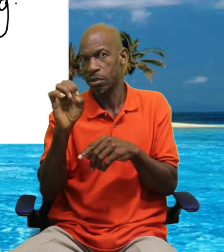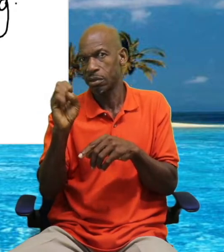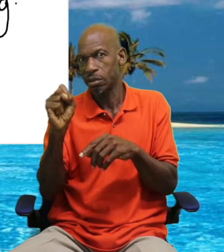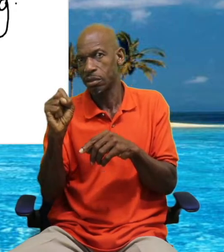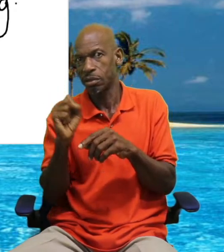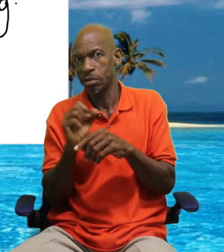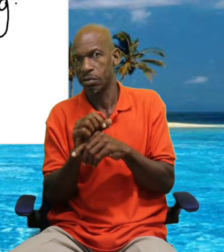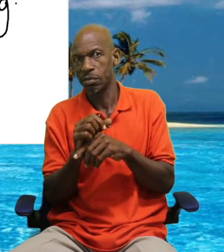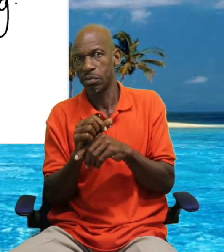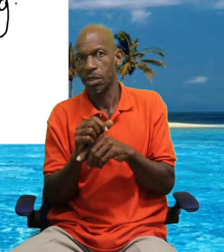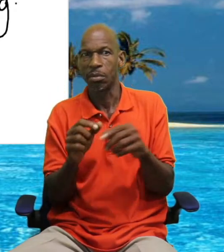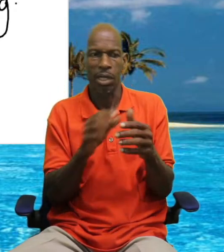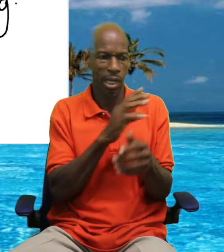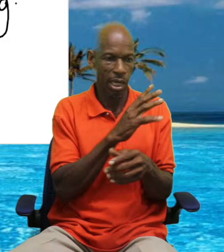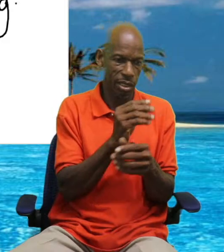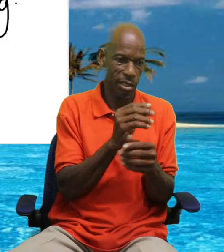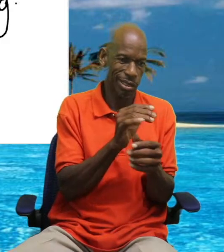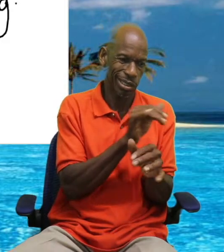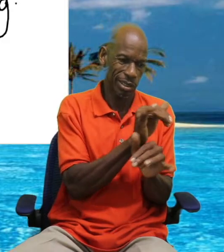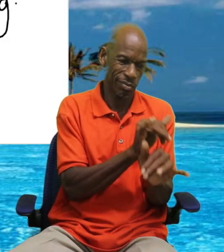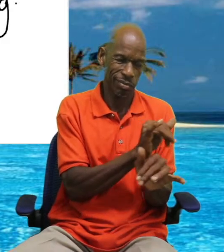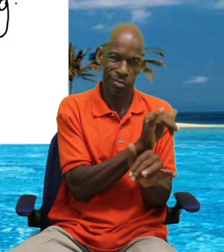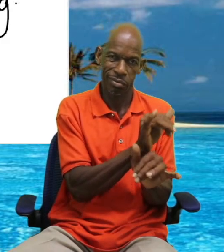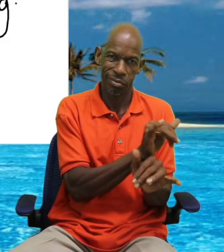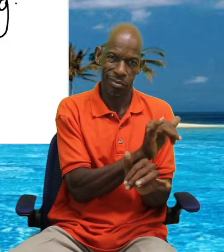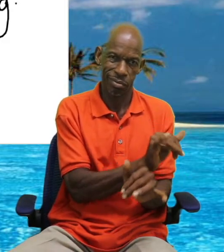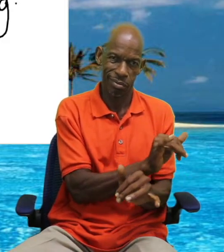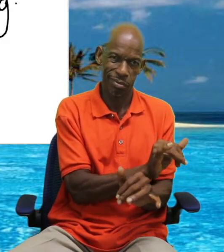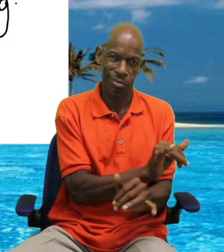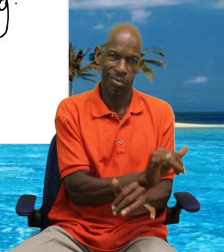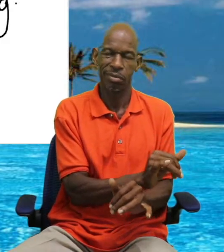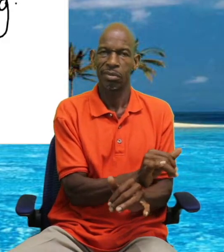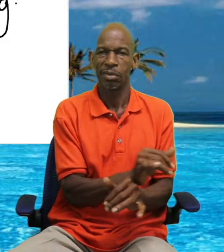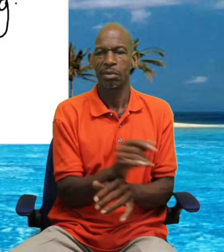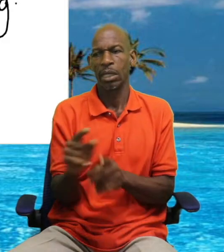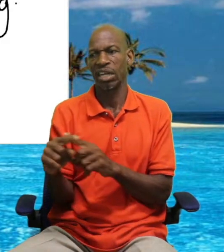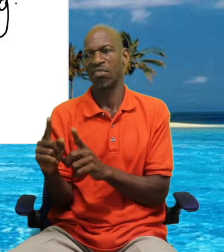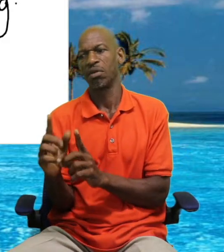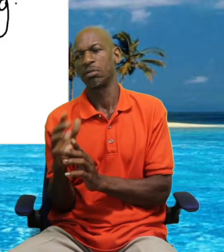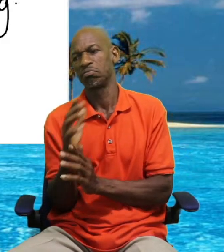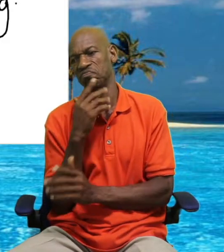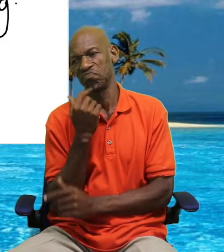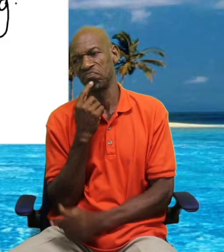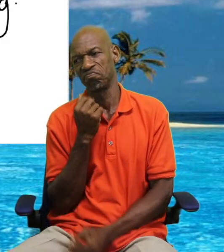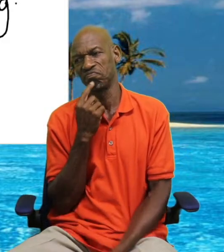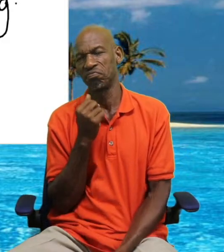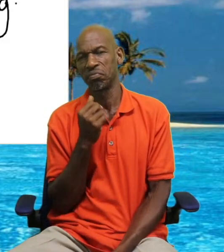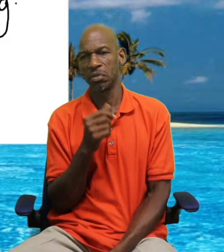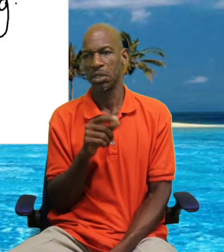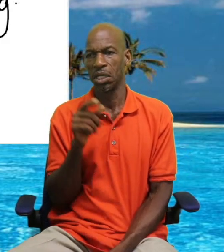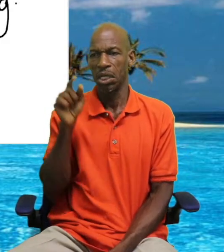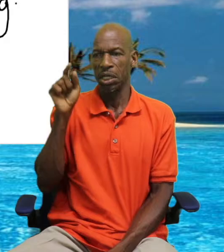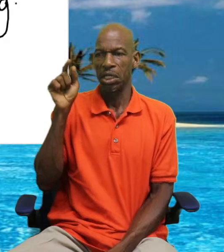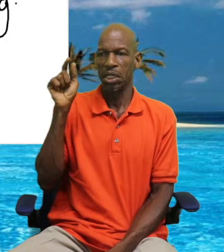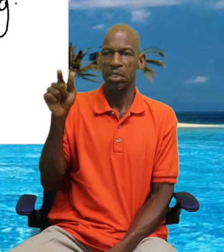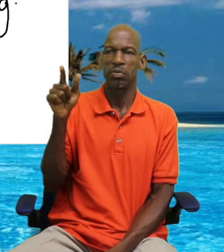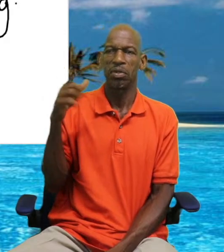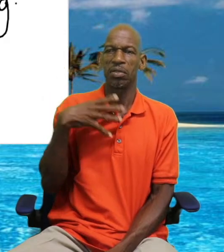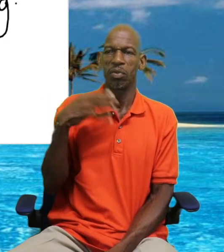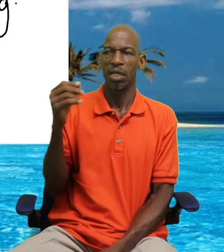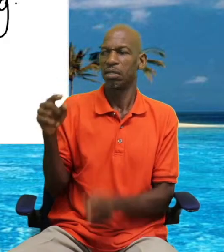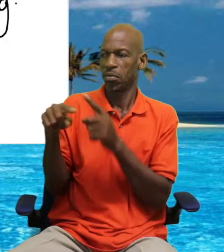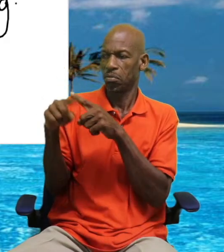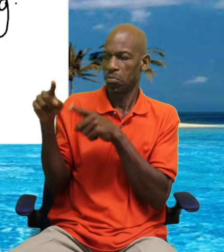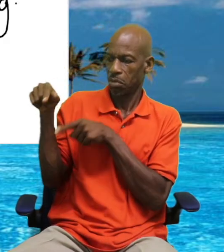kind of ideas. So we need to join these. You're going to be joining sentences. You're going